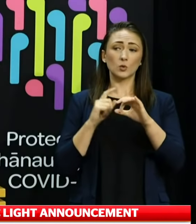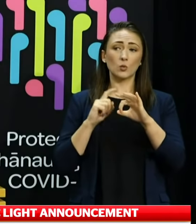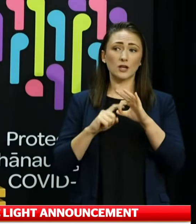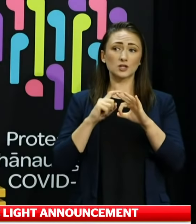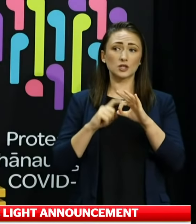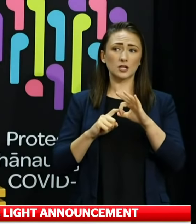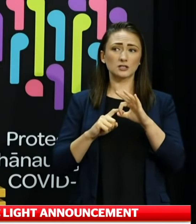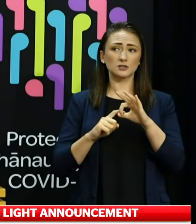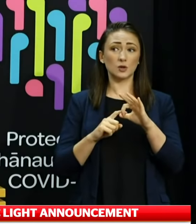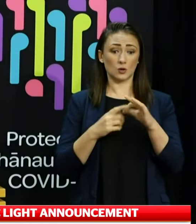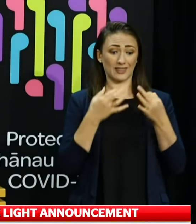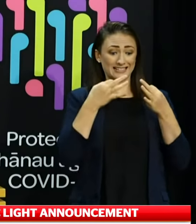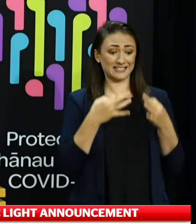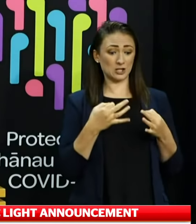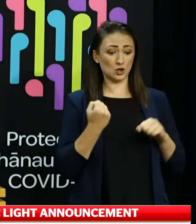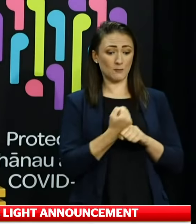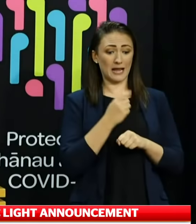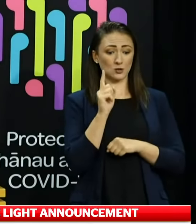made today?